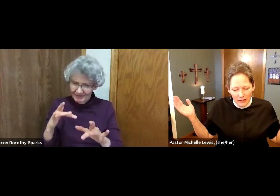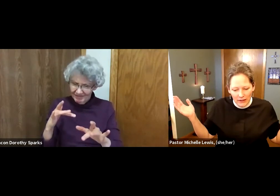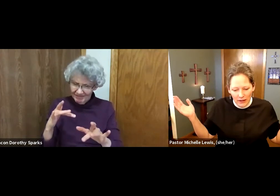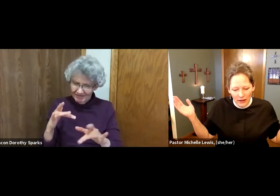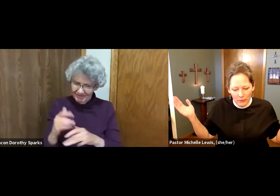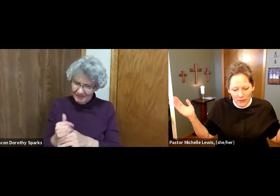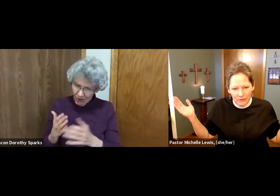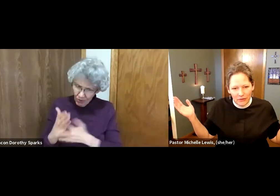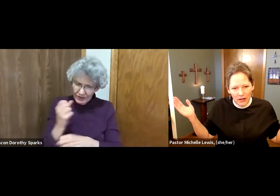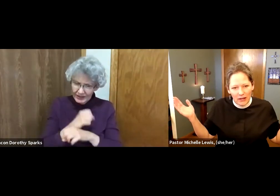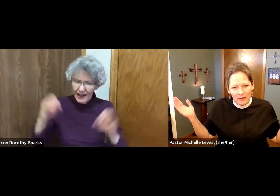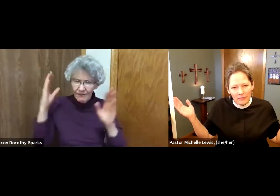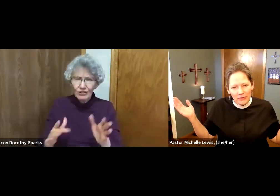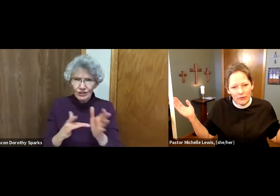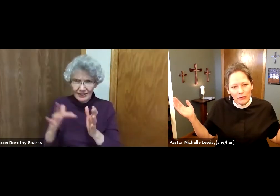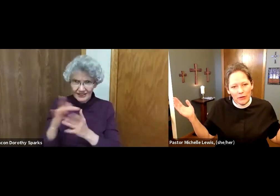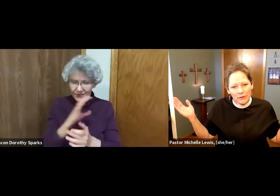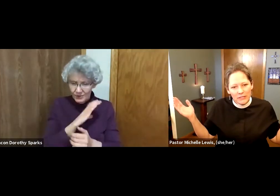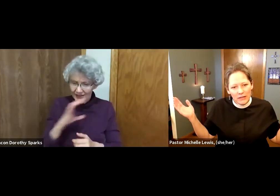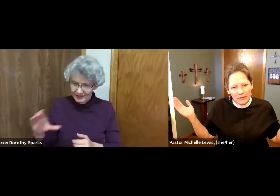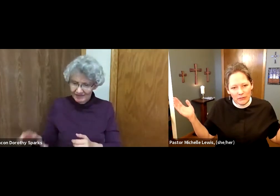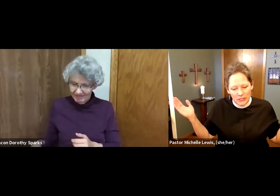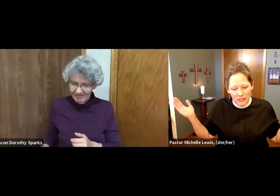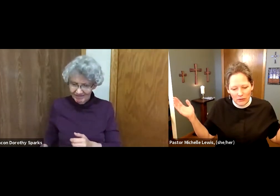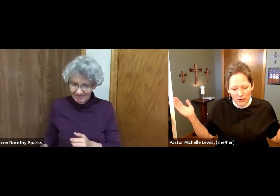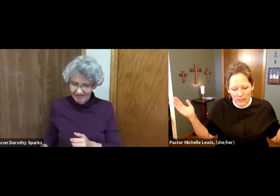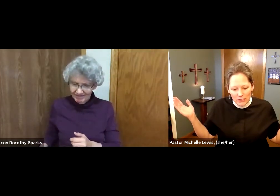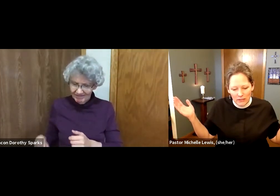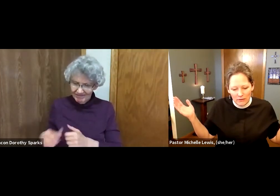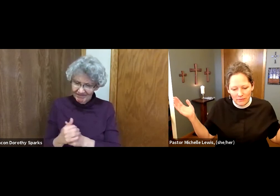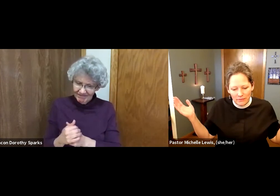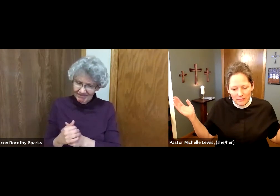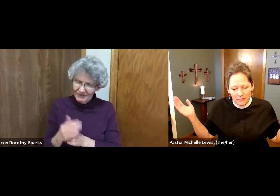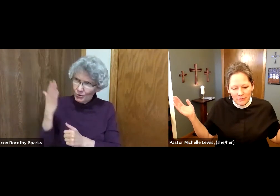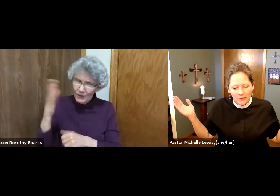Almighty and merciful God. Through our Savior, Jesus Christ.